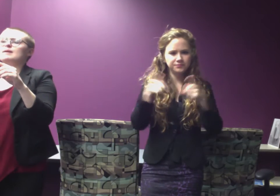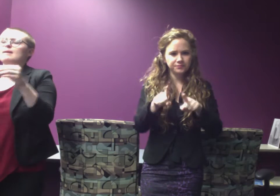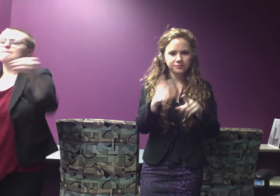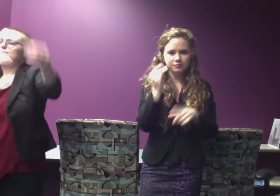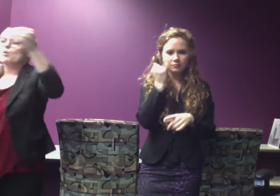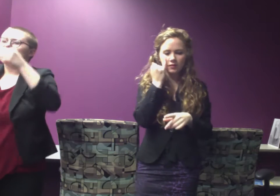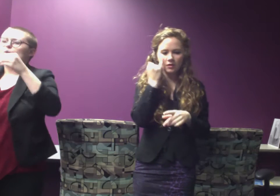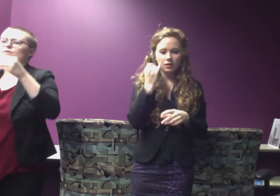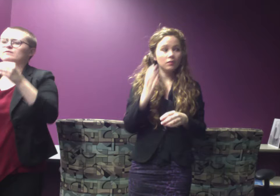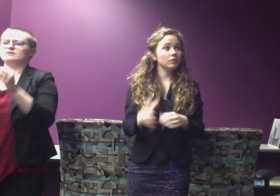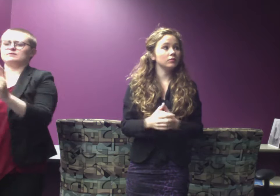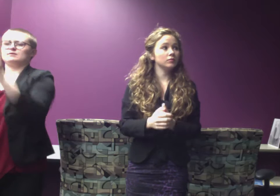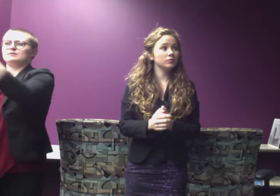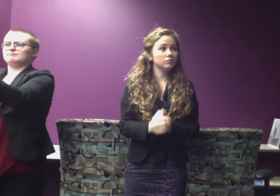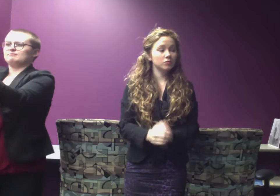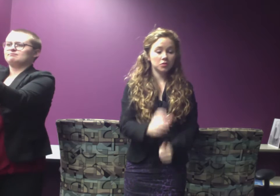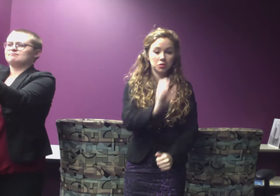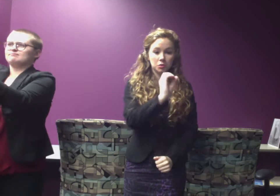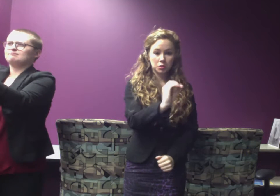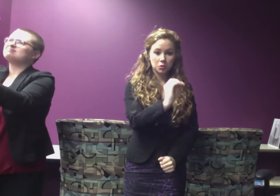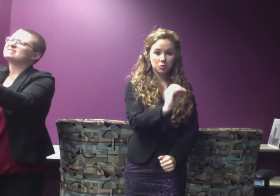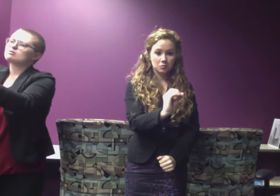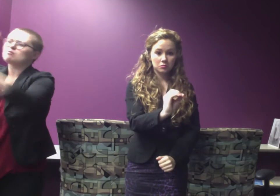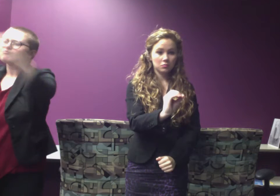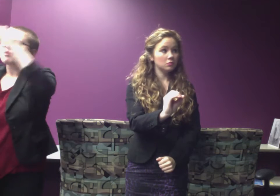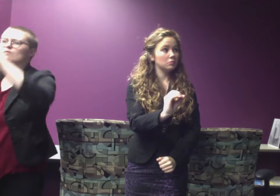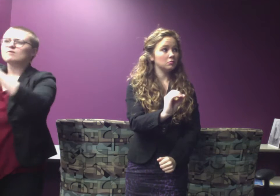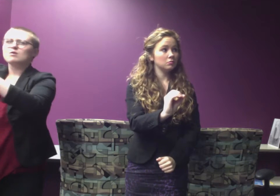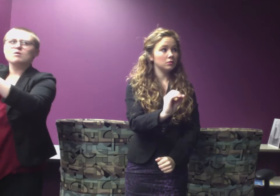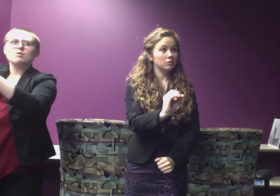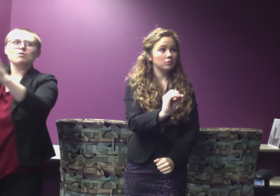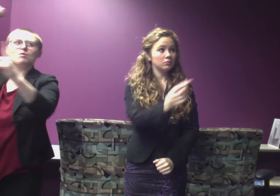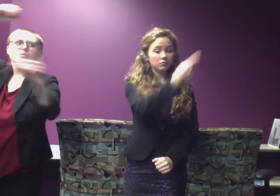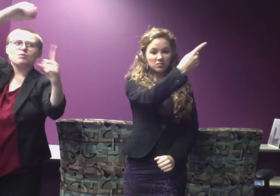there? How does that change things, do you think, on our number line?